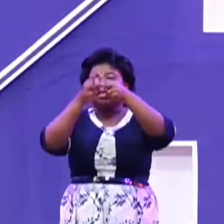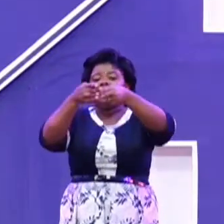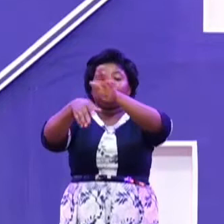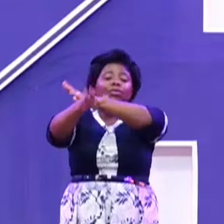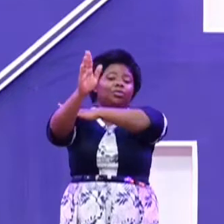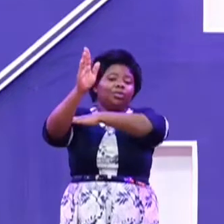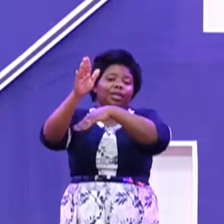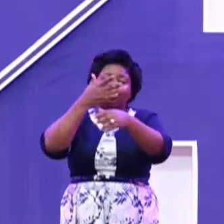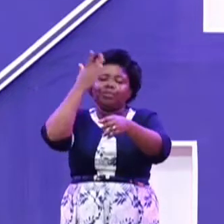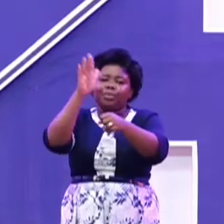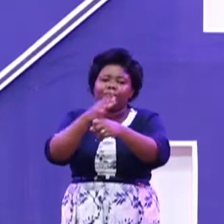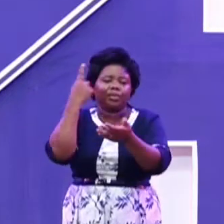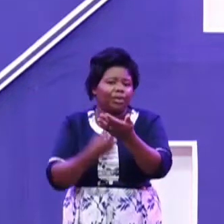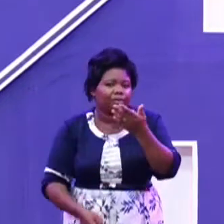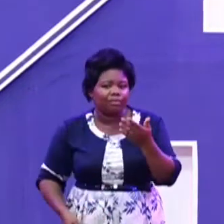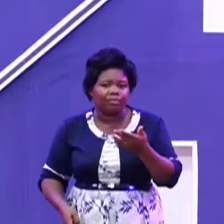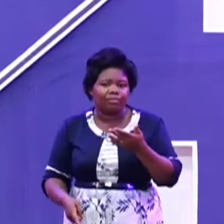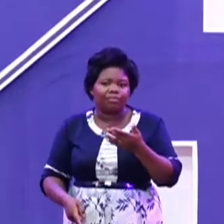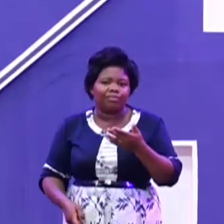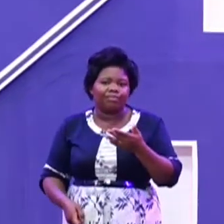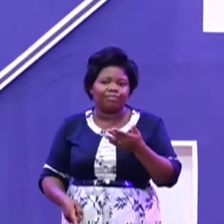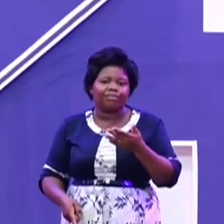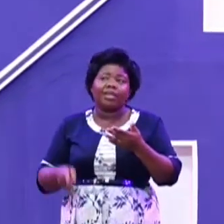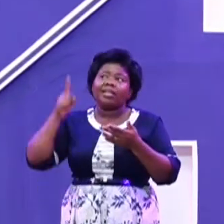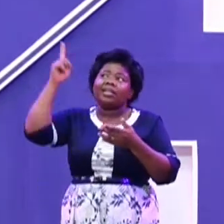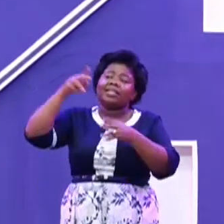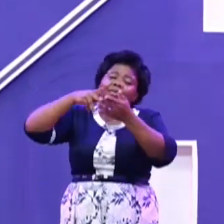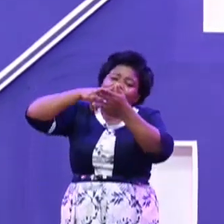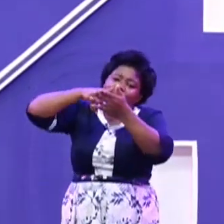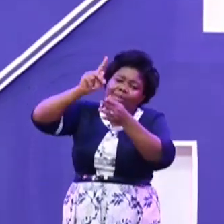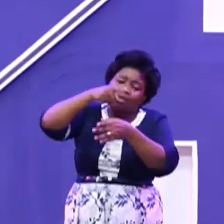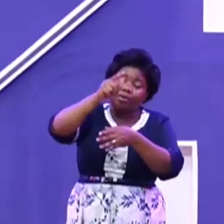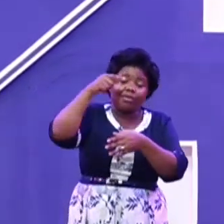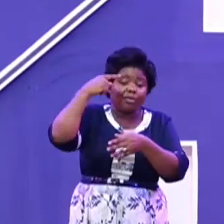God. And he has promised. And he will repay him for his deed.